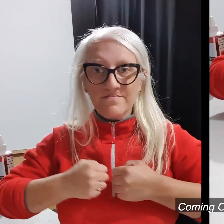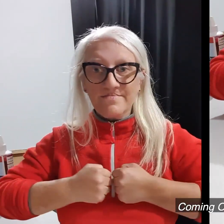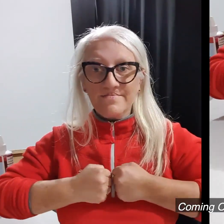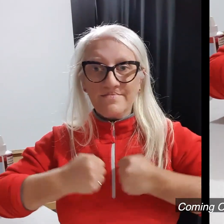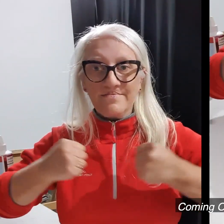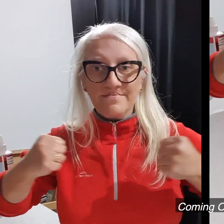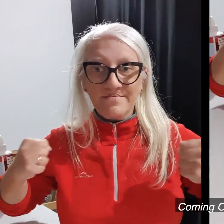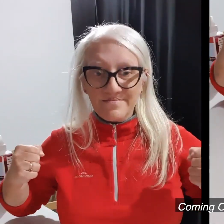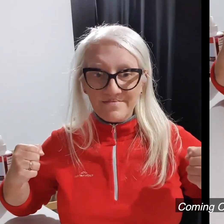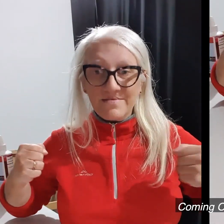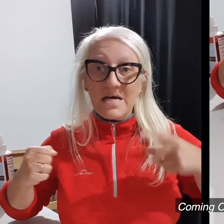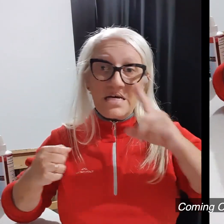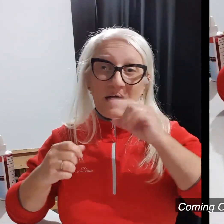Coming out.